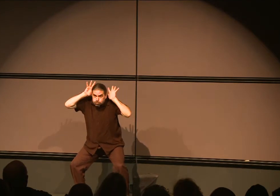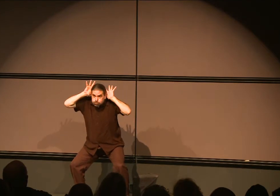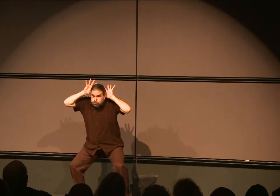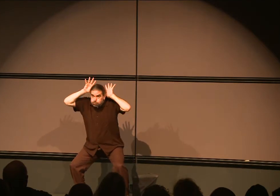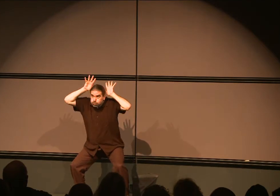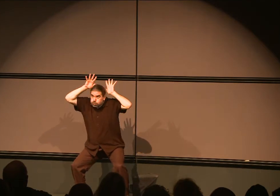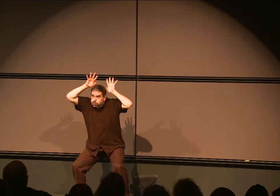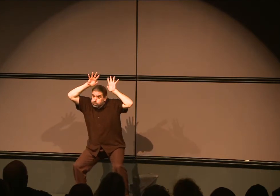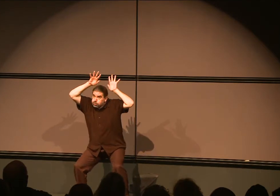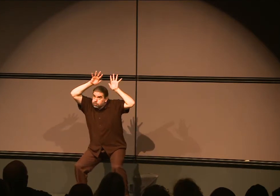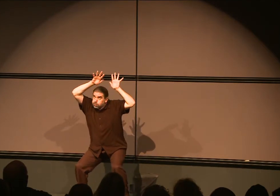Her hair.